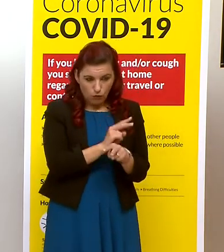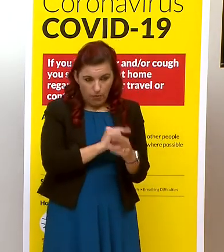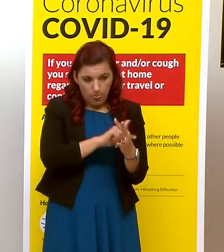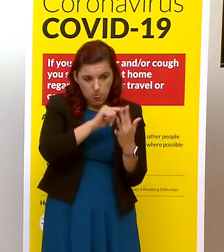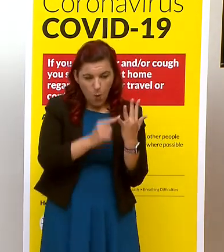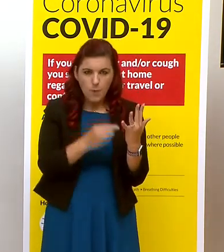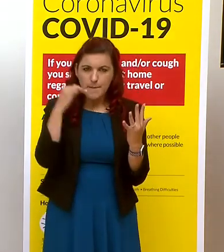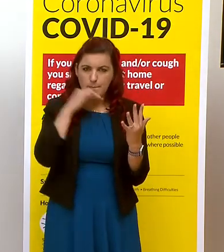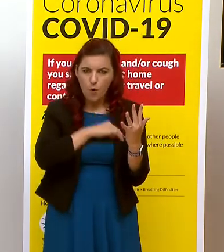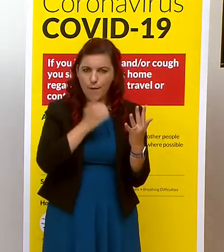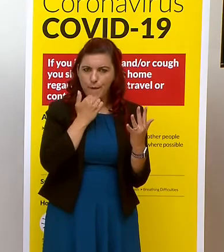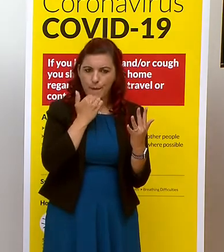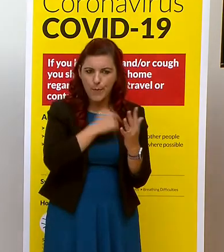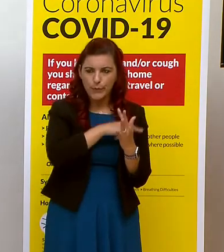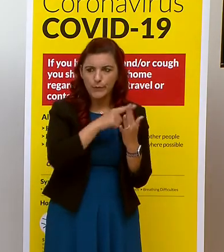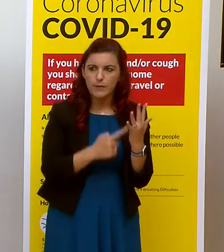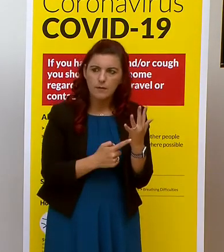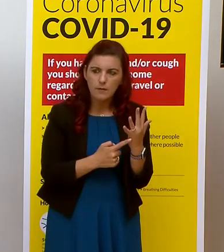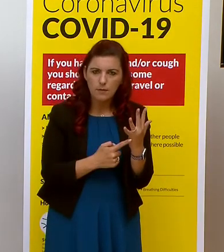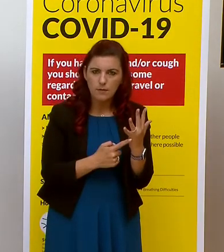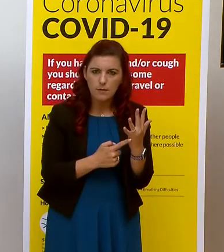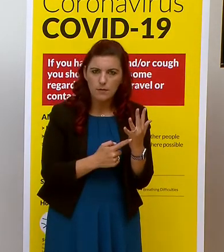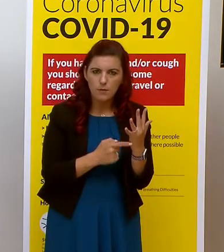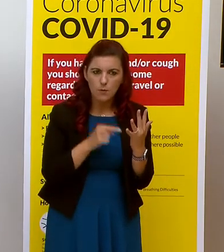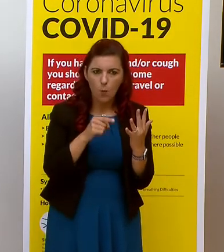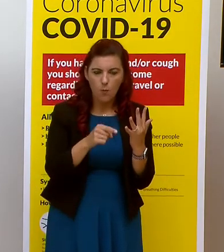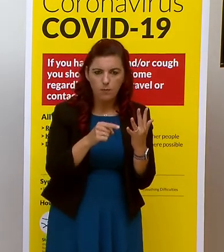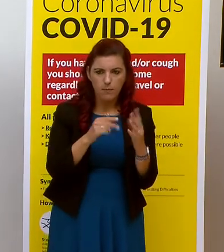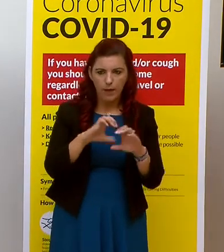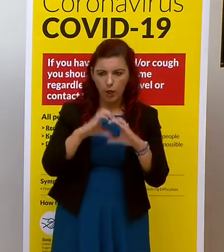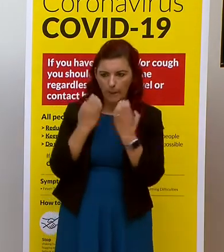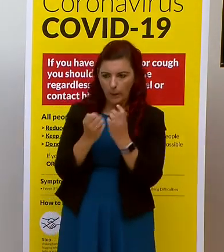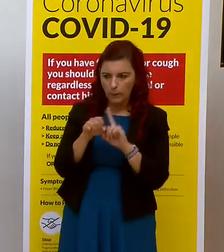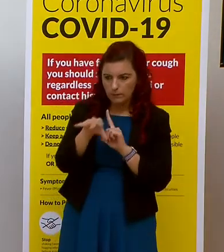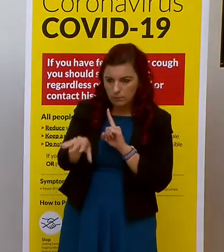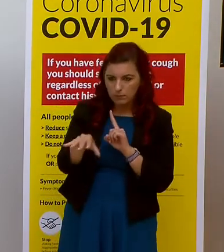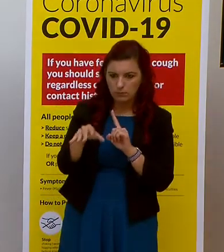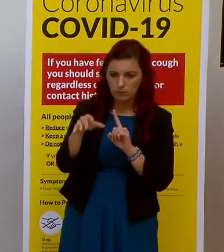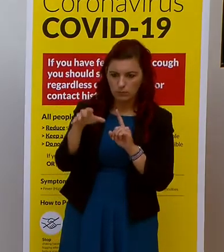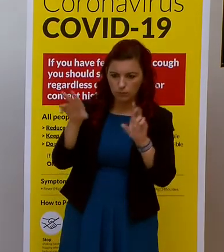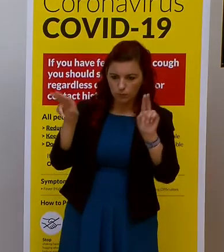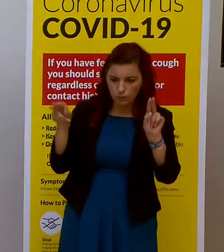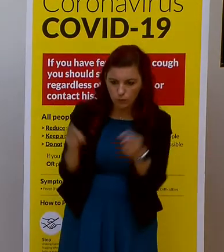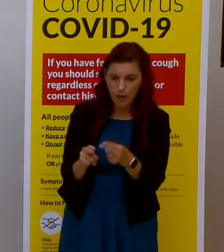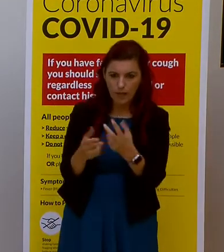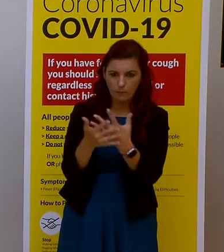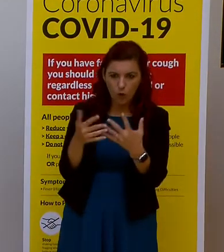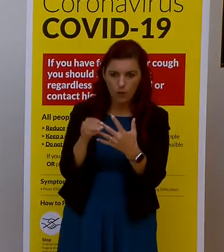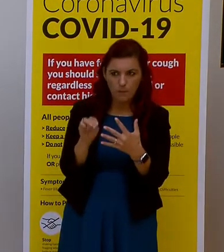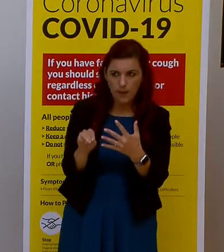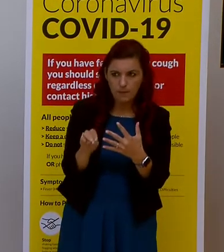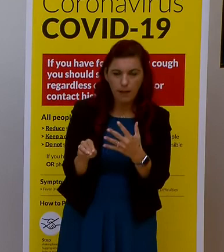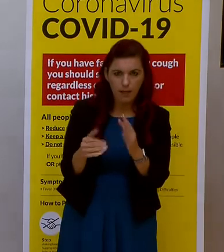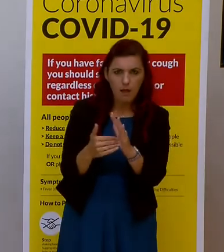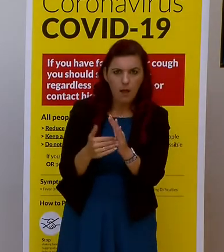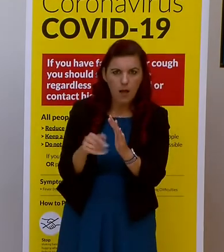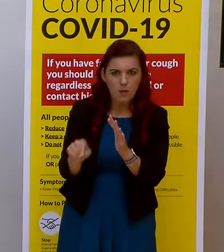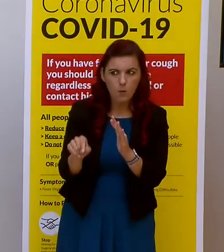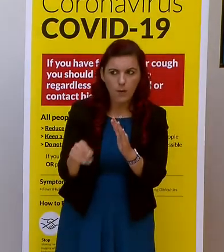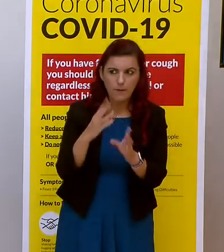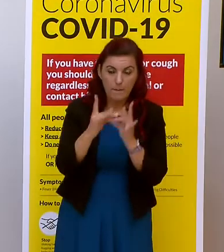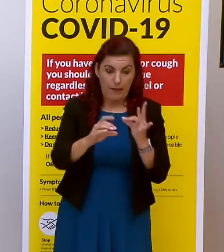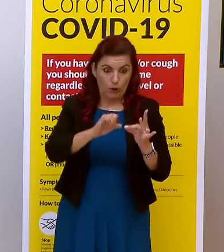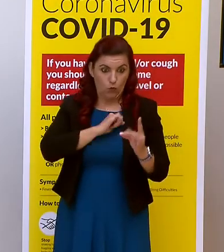metrics. Are our hospitals under pressure? Is community transmission suppressed as much as it can be? And we have to be assured